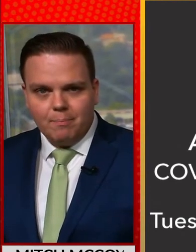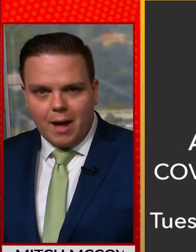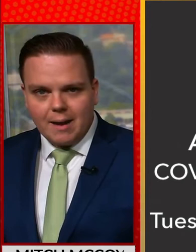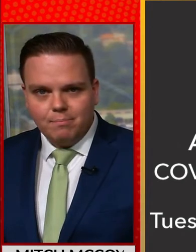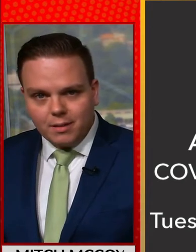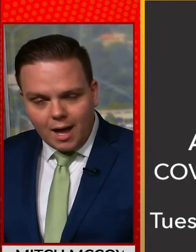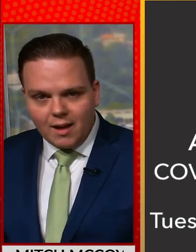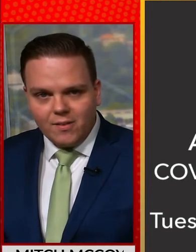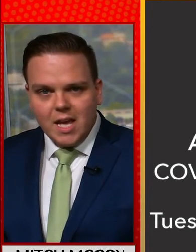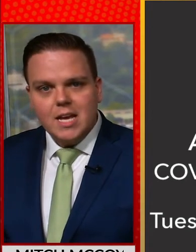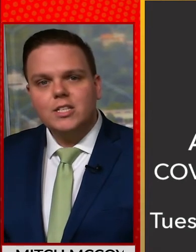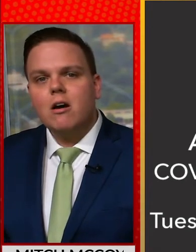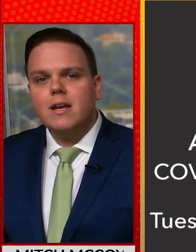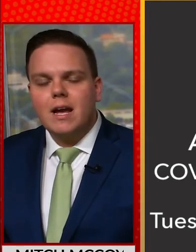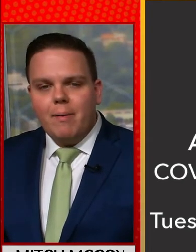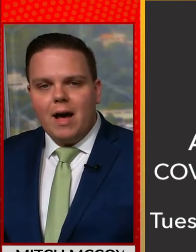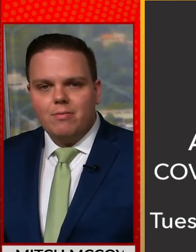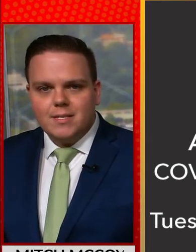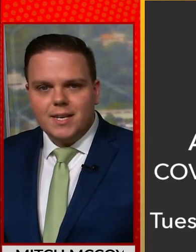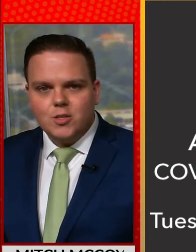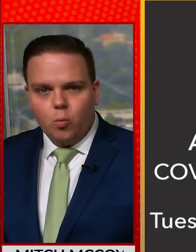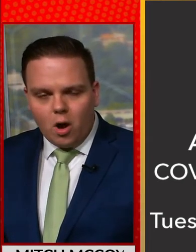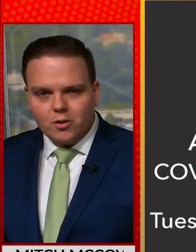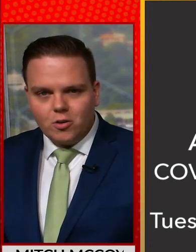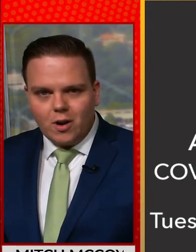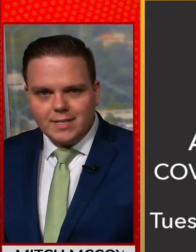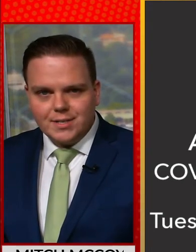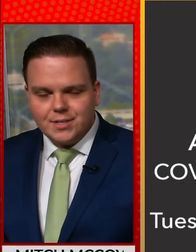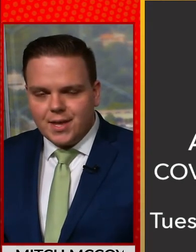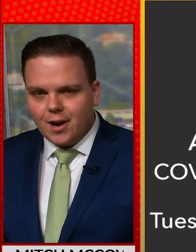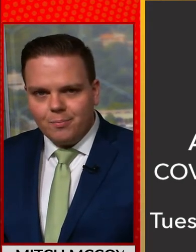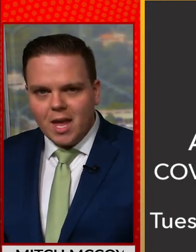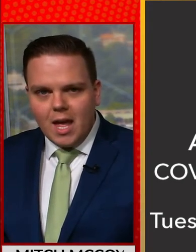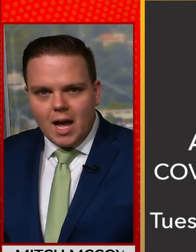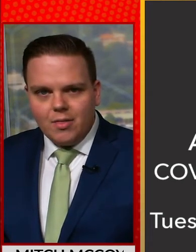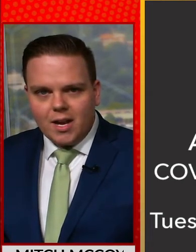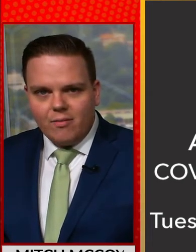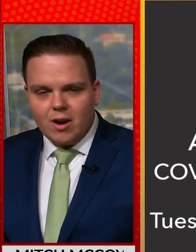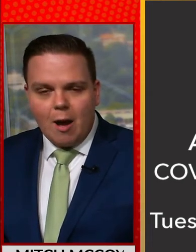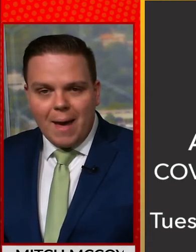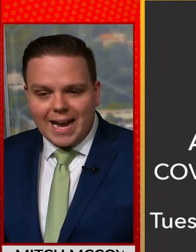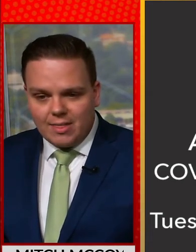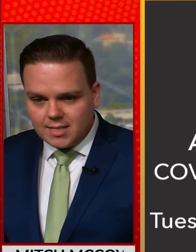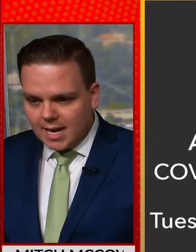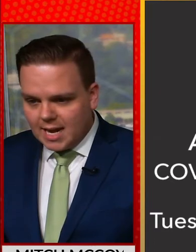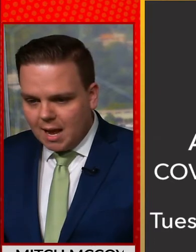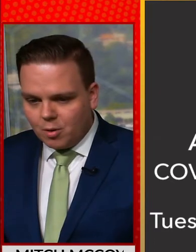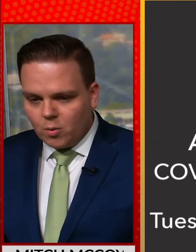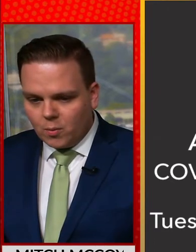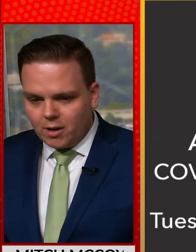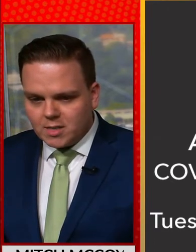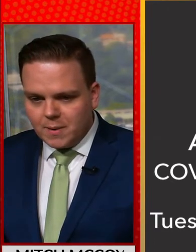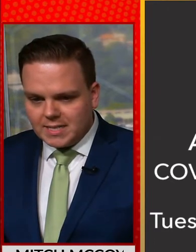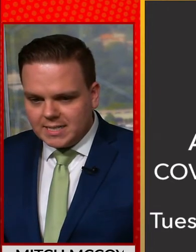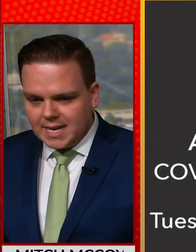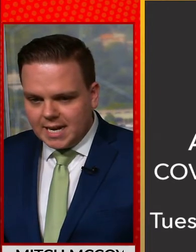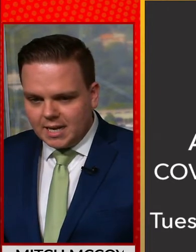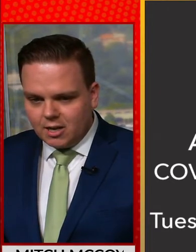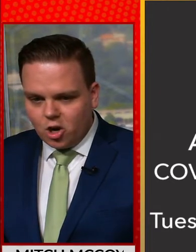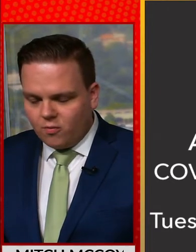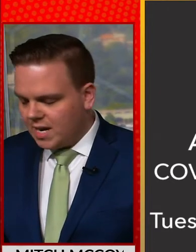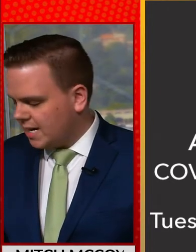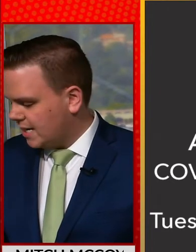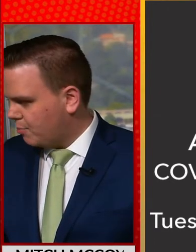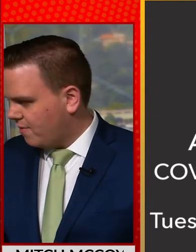held in Pine Bluff, talking about the city's water crisis there. The governor now back at the state capitol, where we are expecting to get